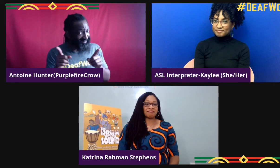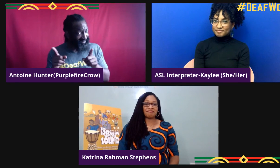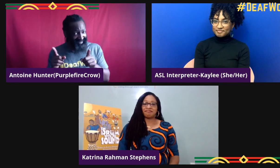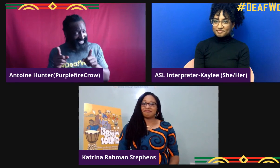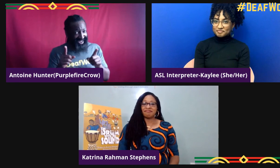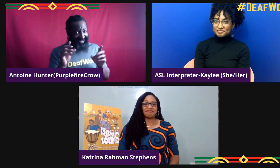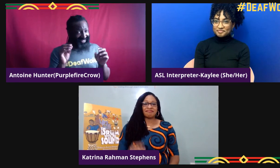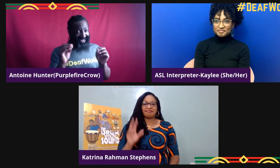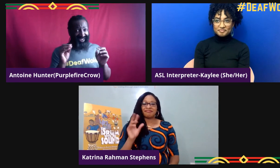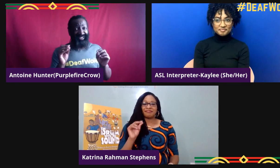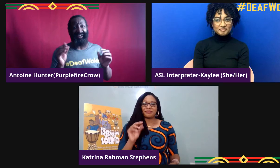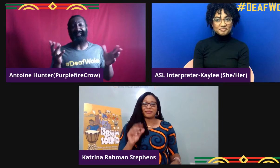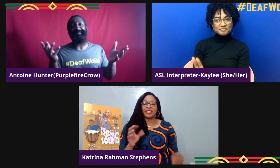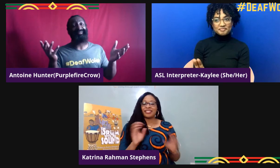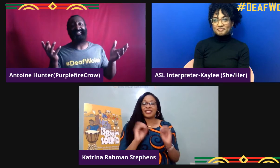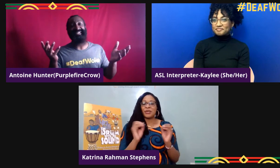words?